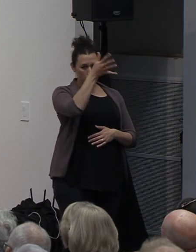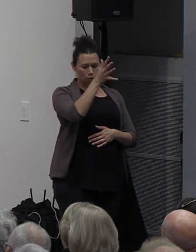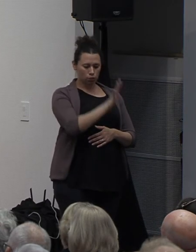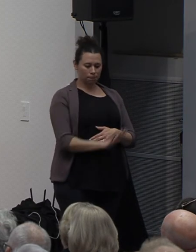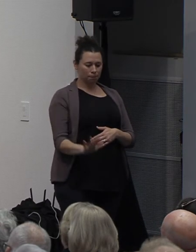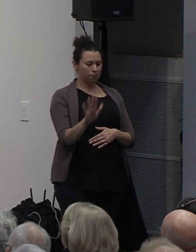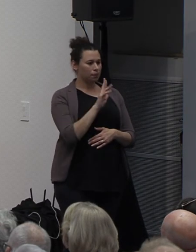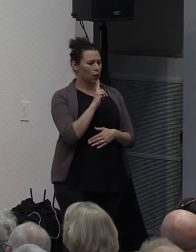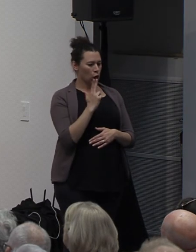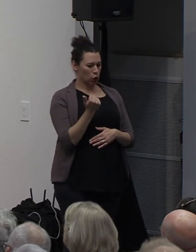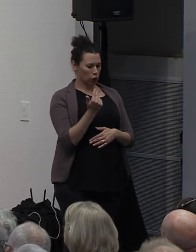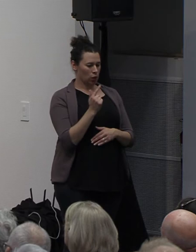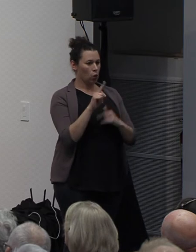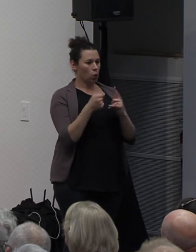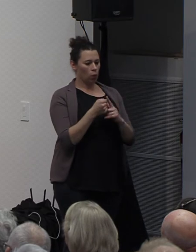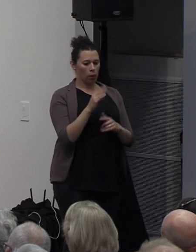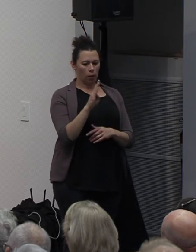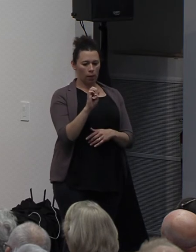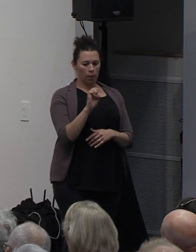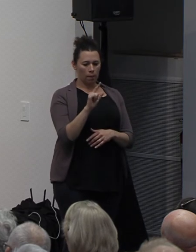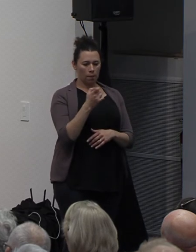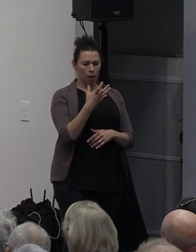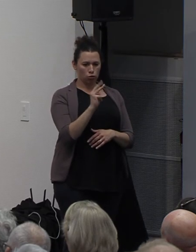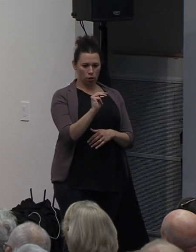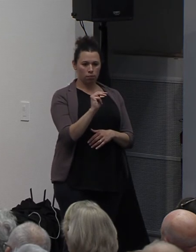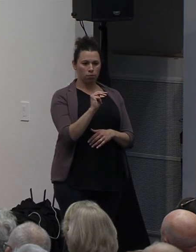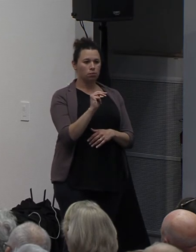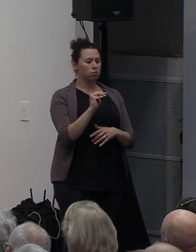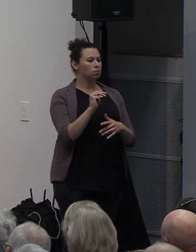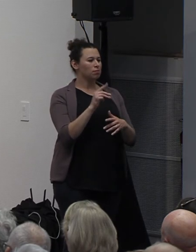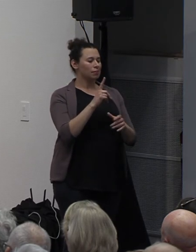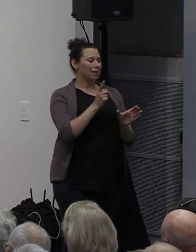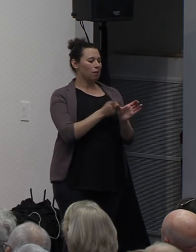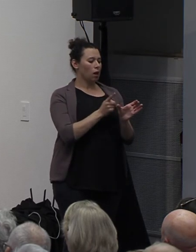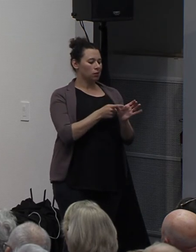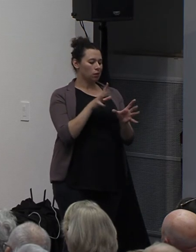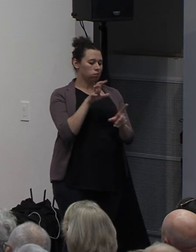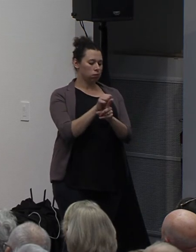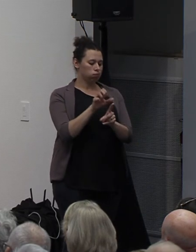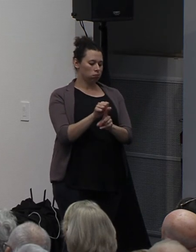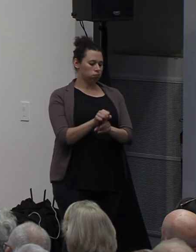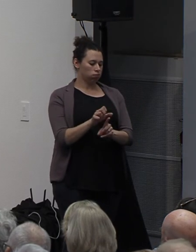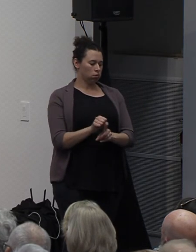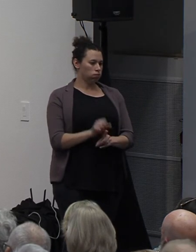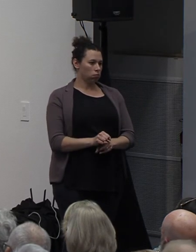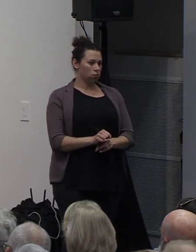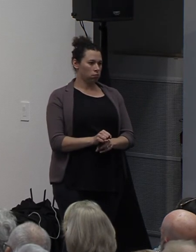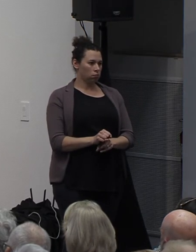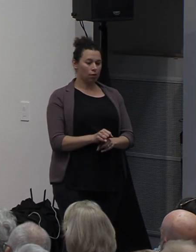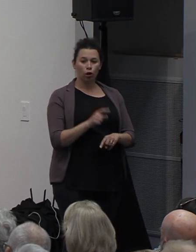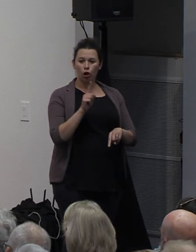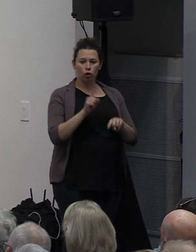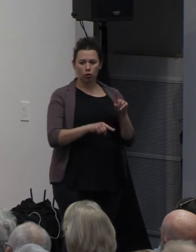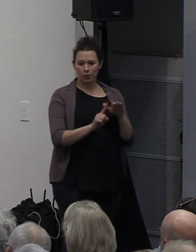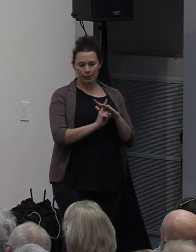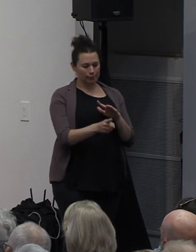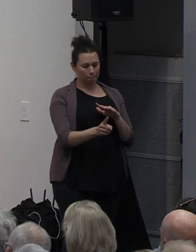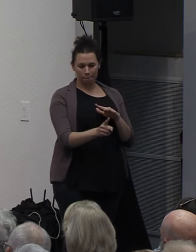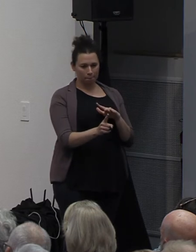13, when Belgium was entrapped in Nazi attacks, unable to escape until several days after the siege